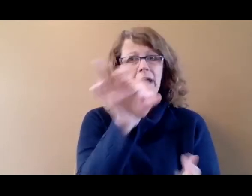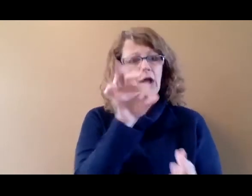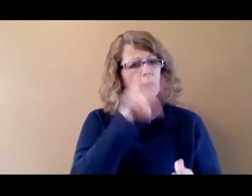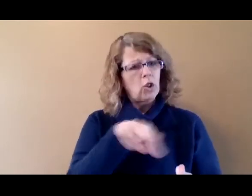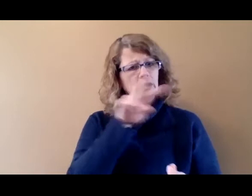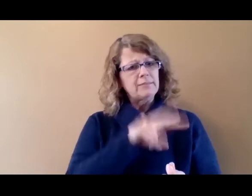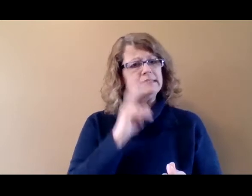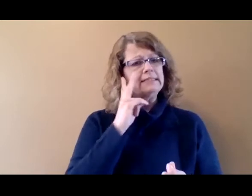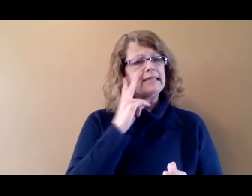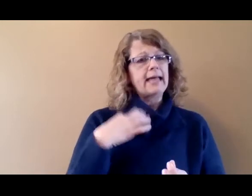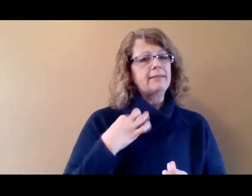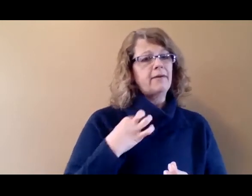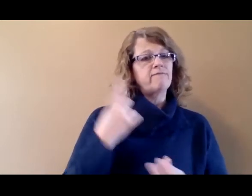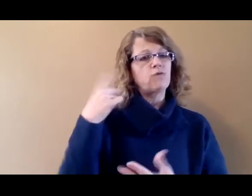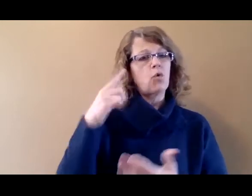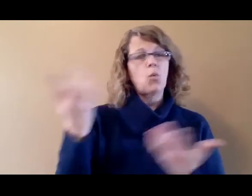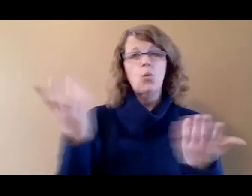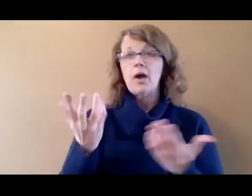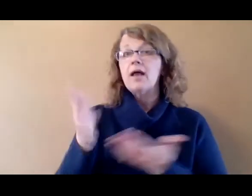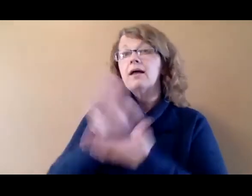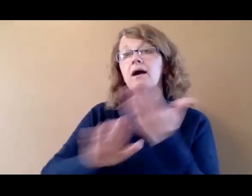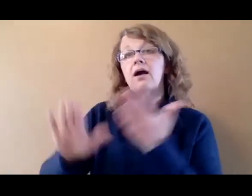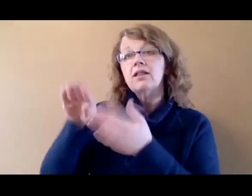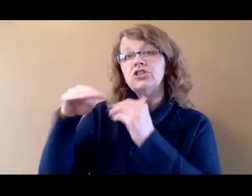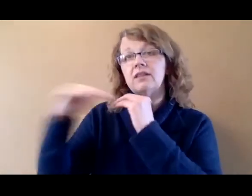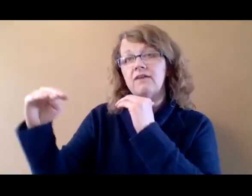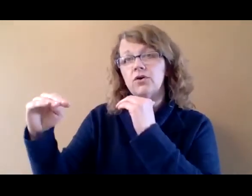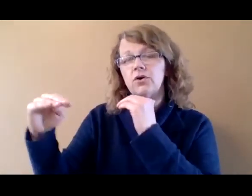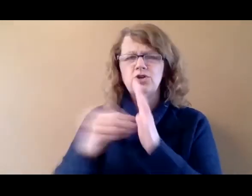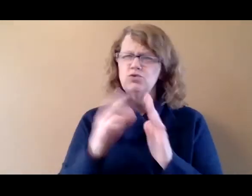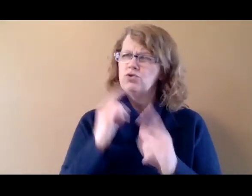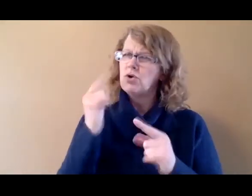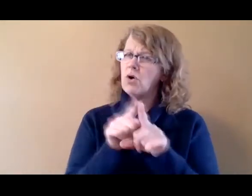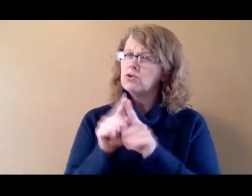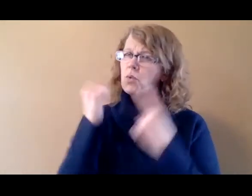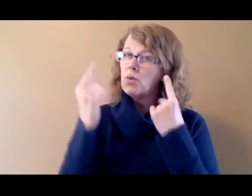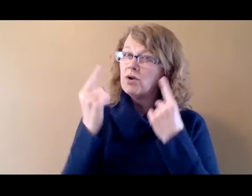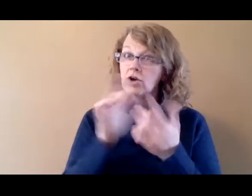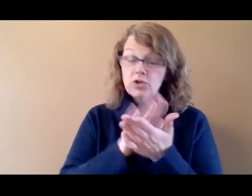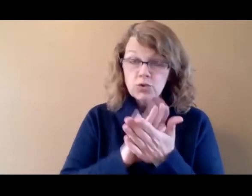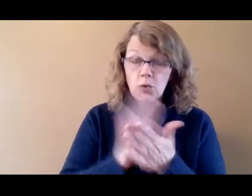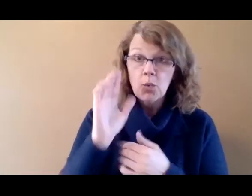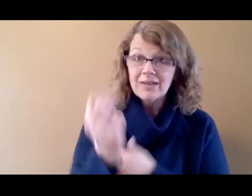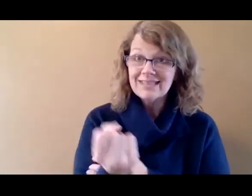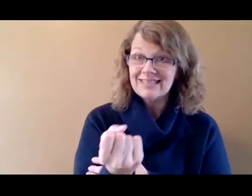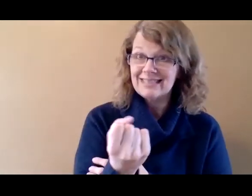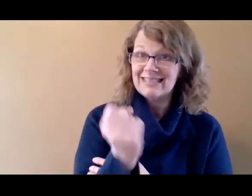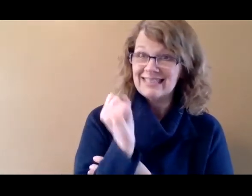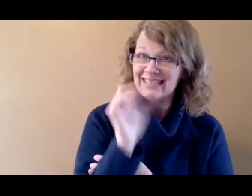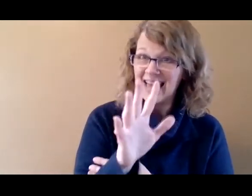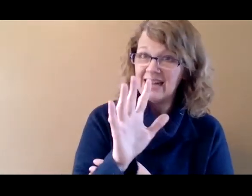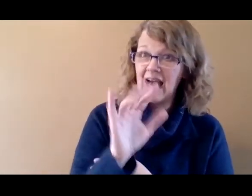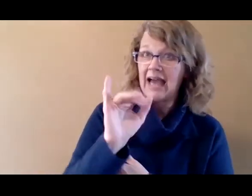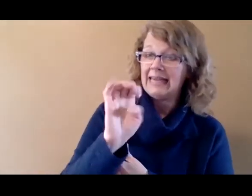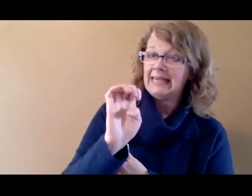the college level. Students also wonder if the schools will send us their IEP plans, their